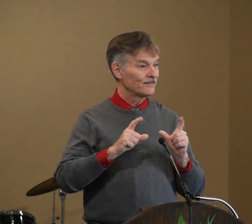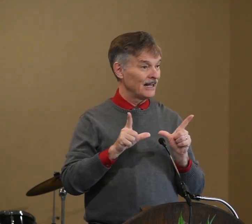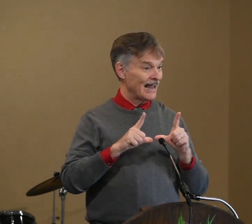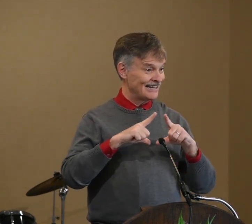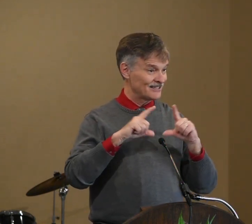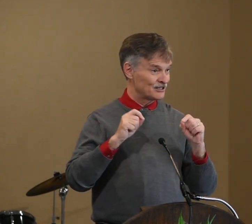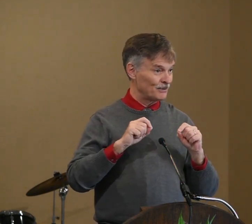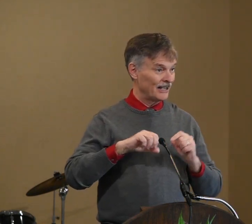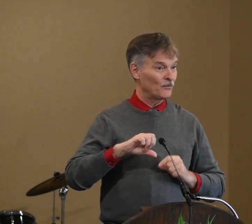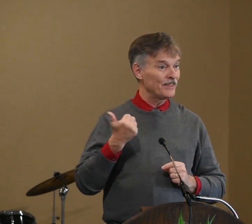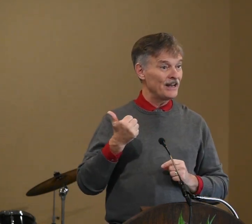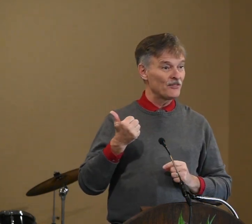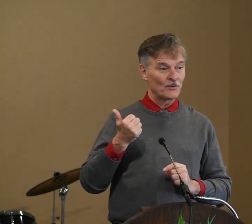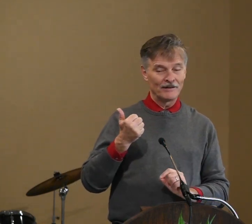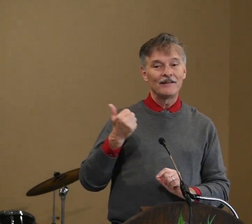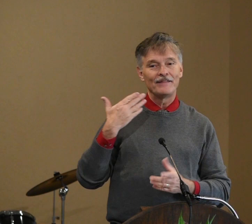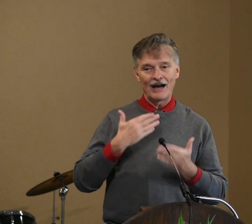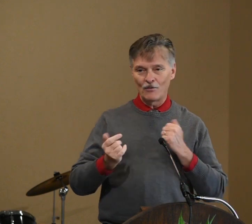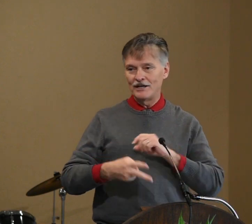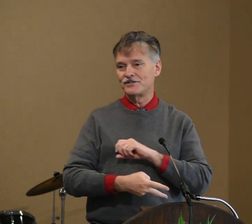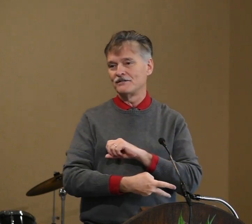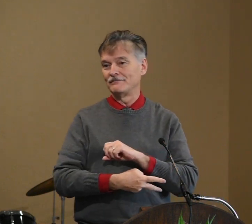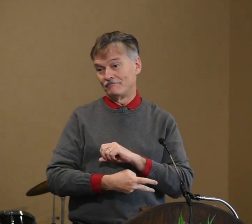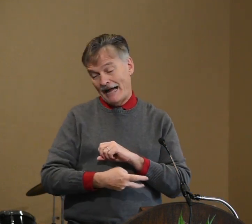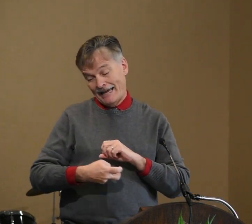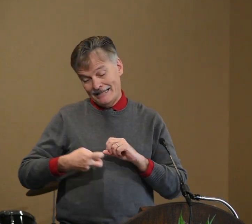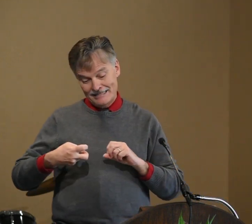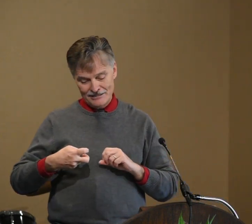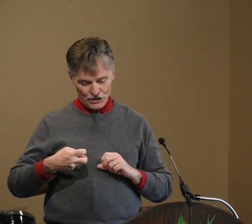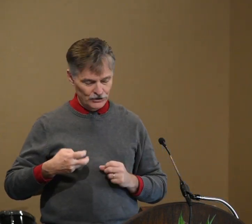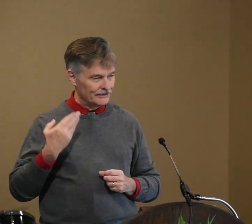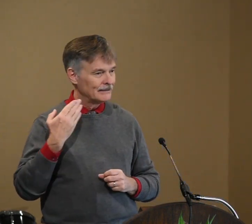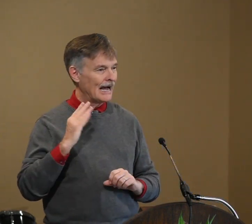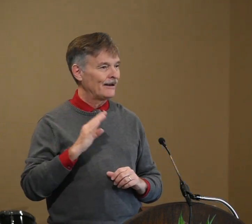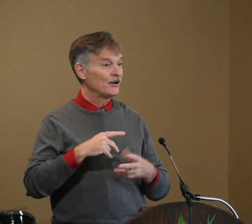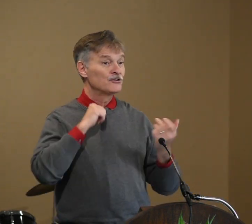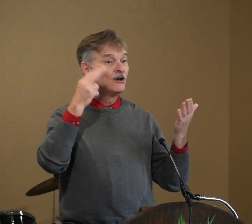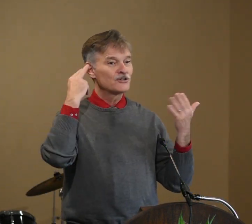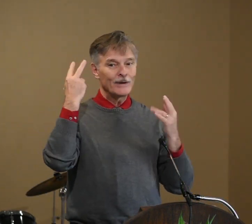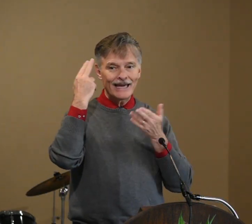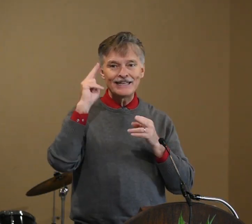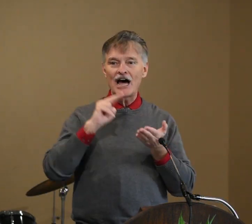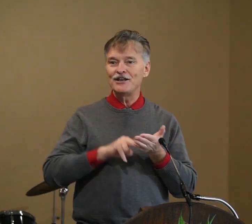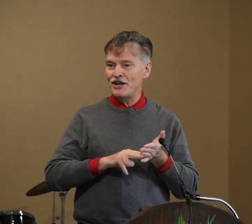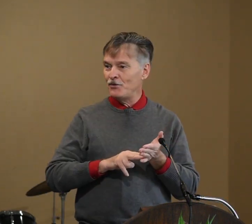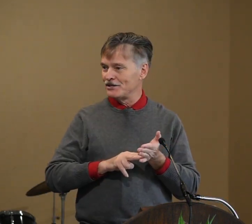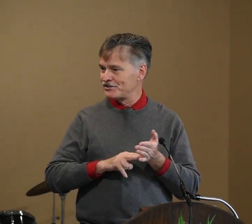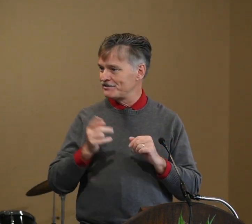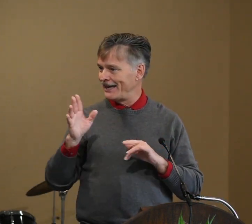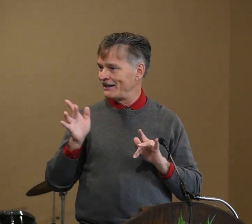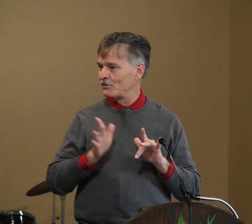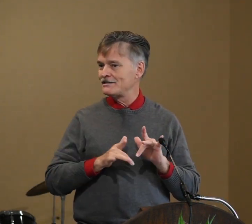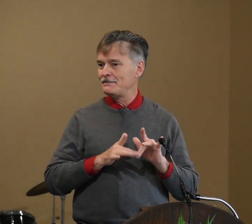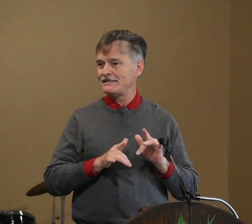the license plate with another one that was, I guess, stolen. I don't know. So we had not noticed that it was